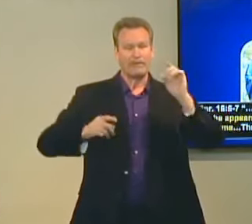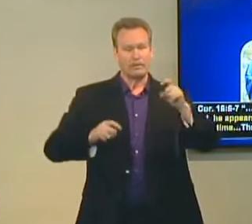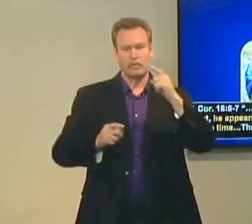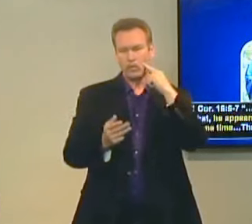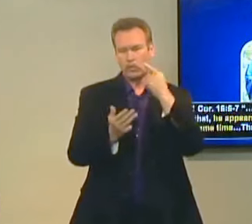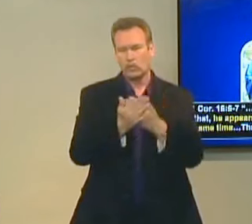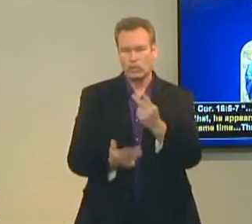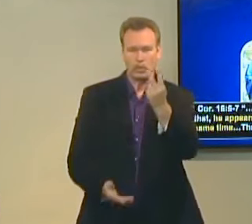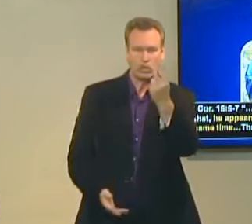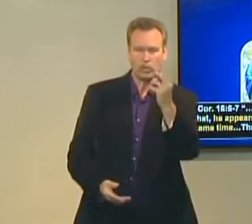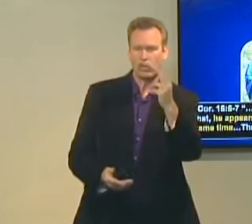And knew him.